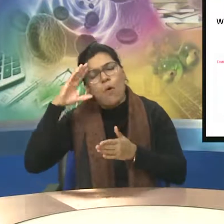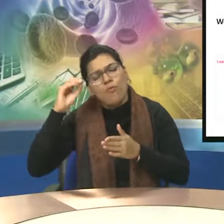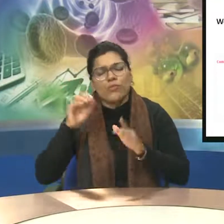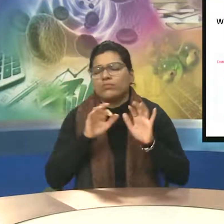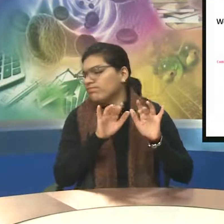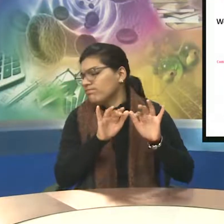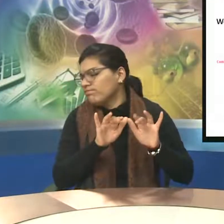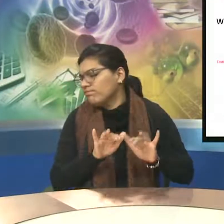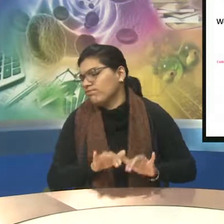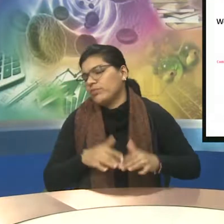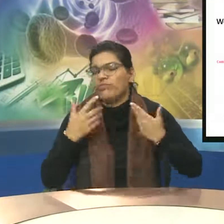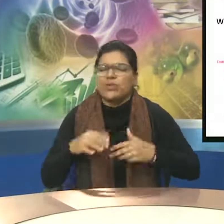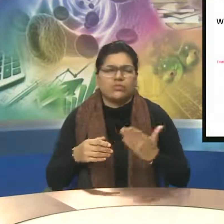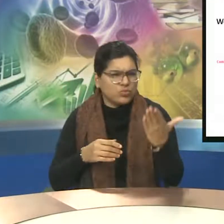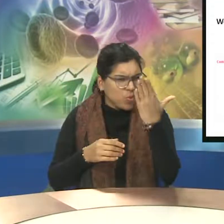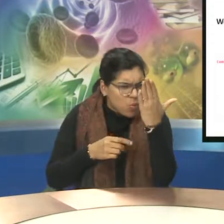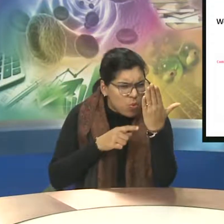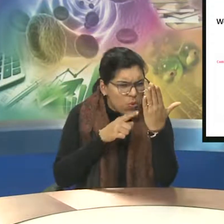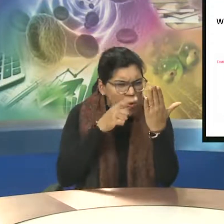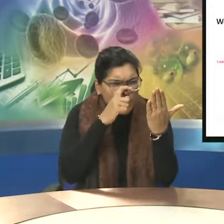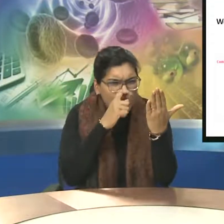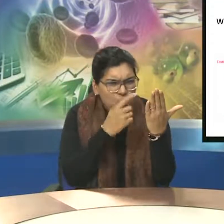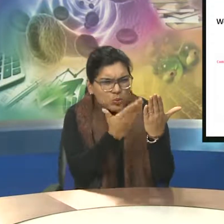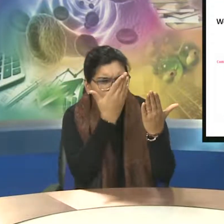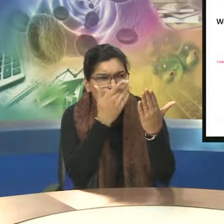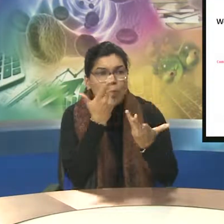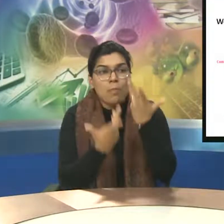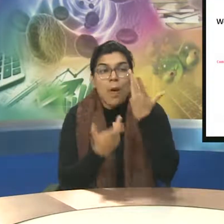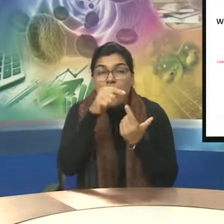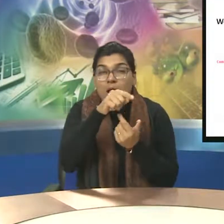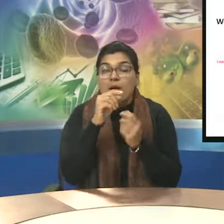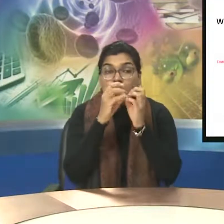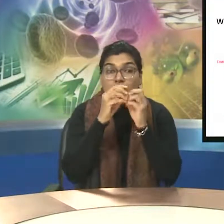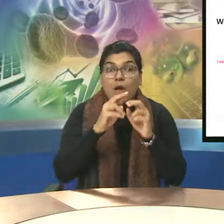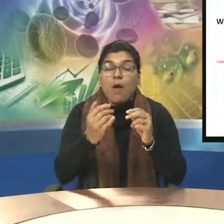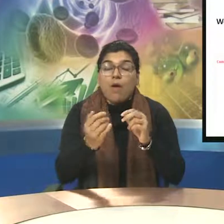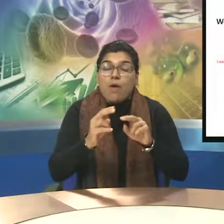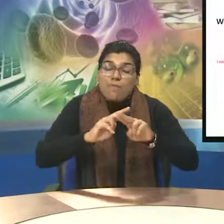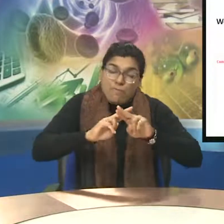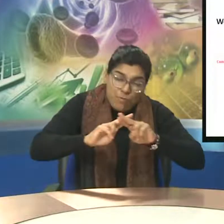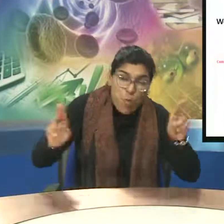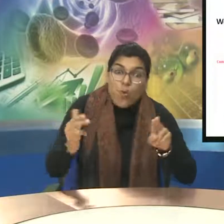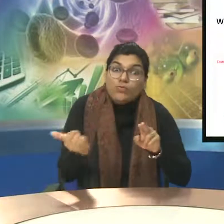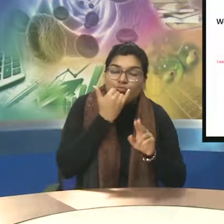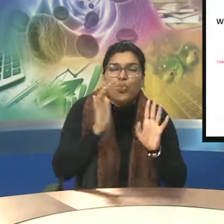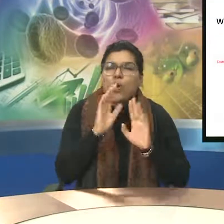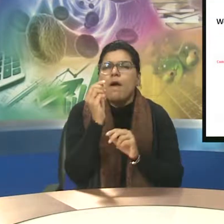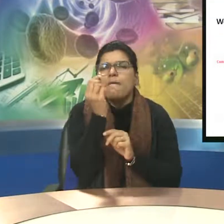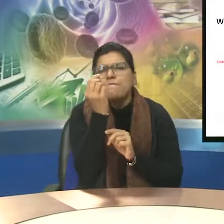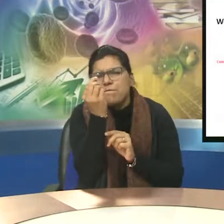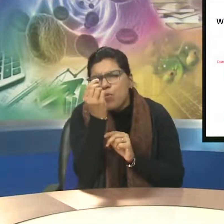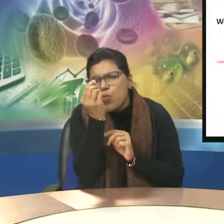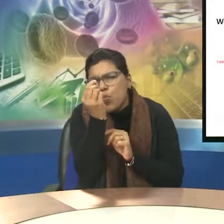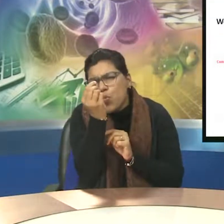It will automatically show a blue wavy line whenever a